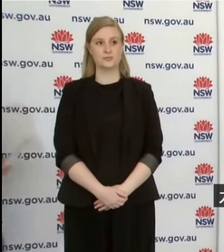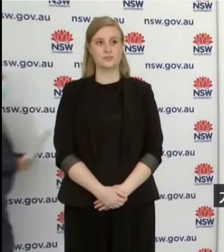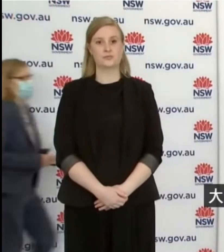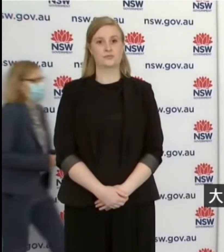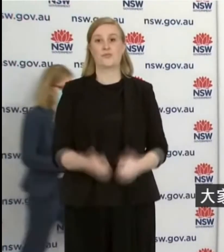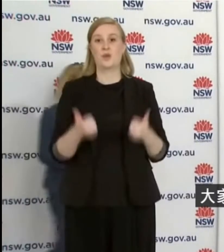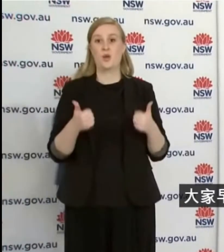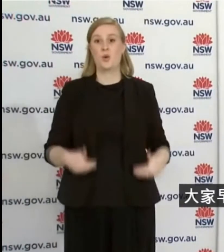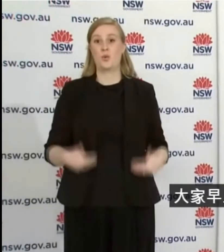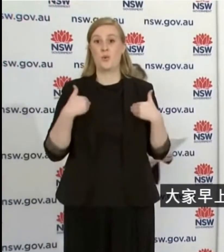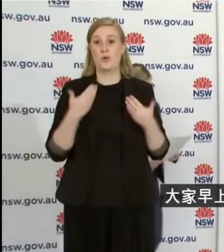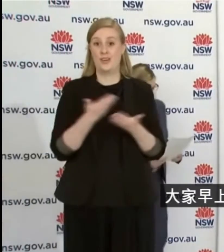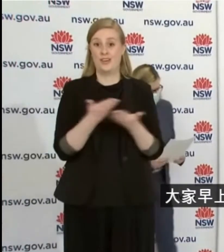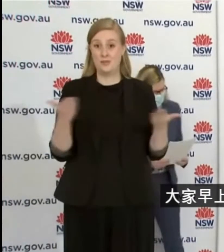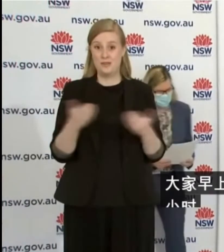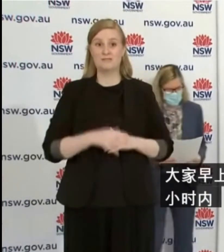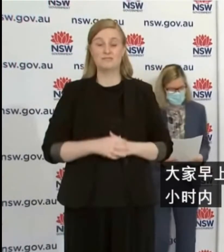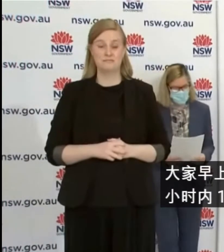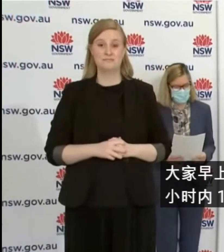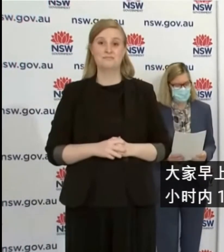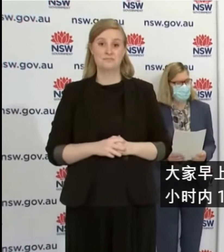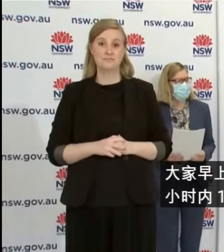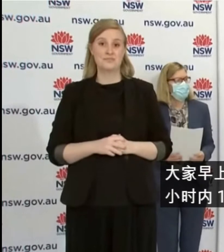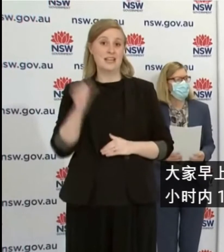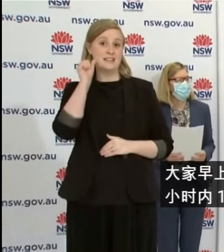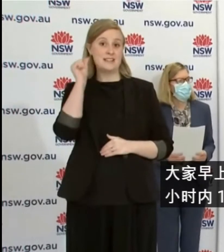Good morning, everybody. In the last 24 hours,